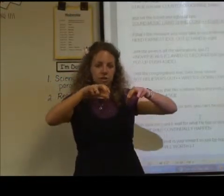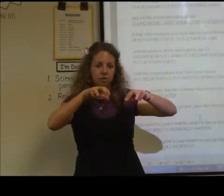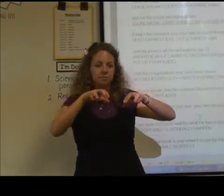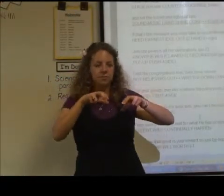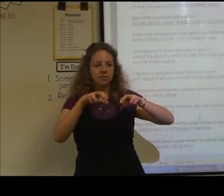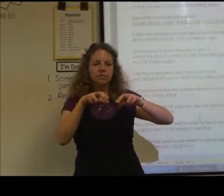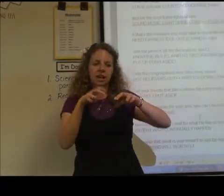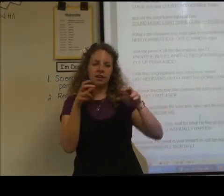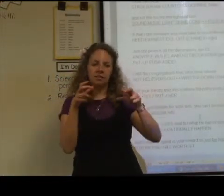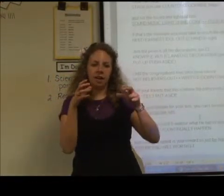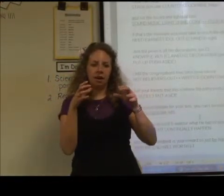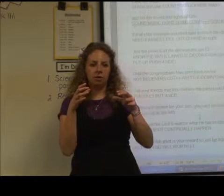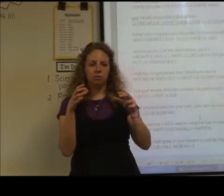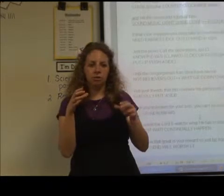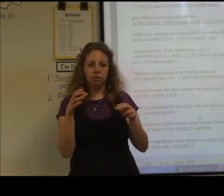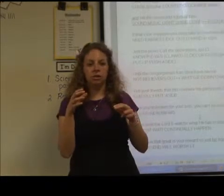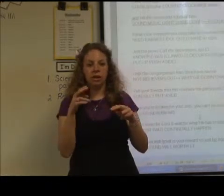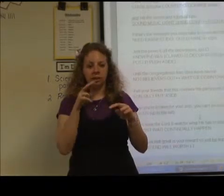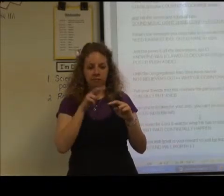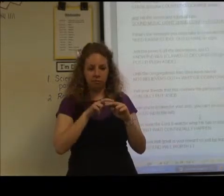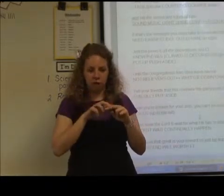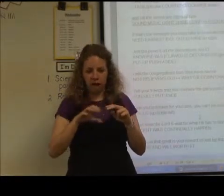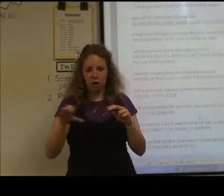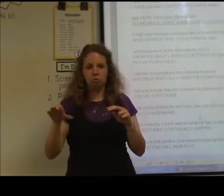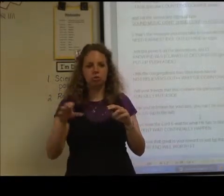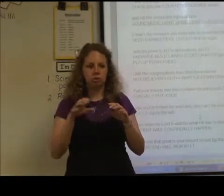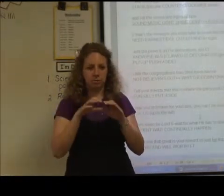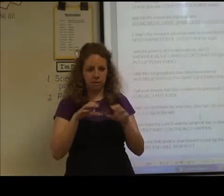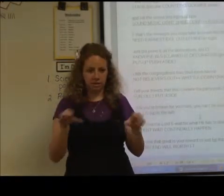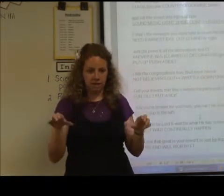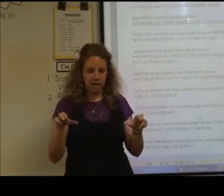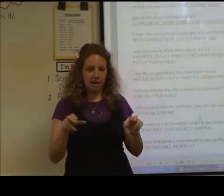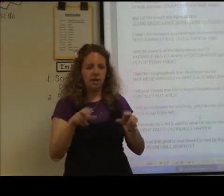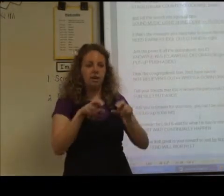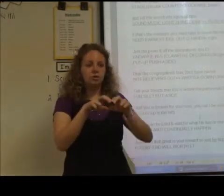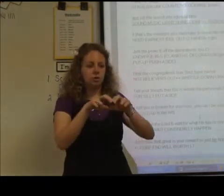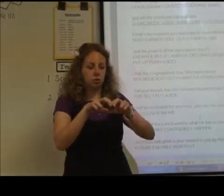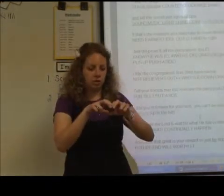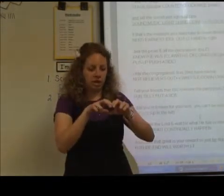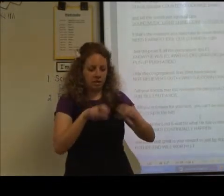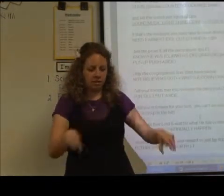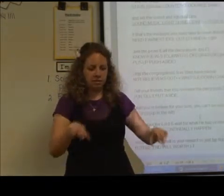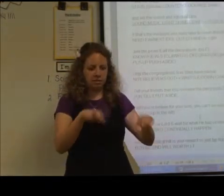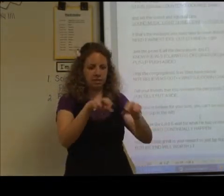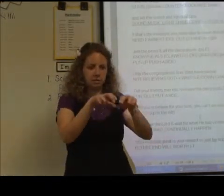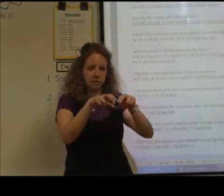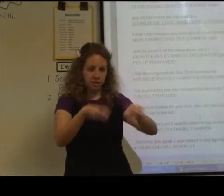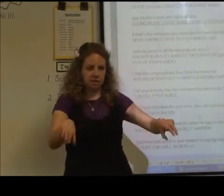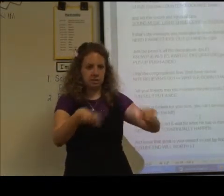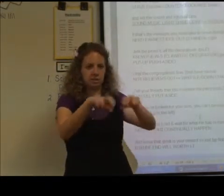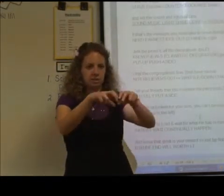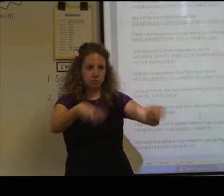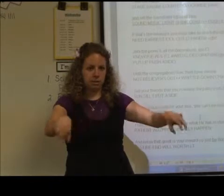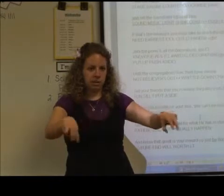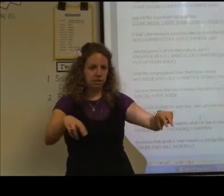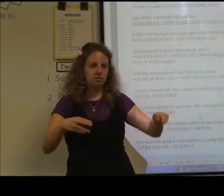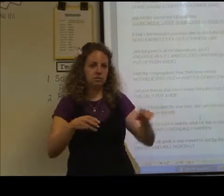do, this is kind of like how you would do like for a couch or something like that. So like this way, this way, this way, like